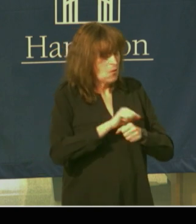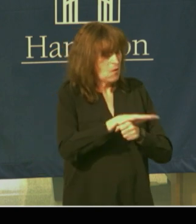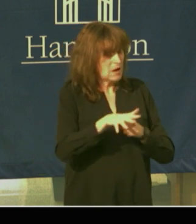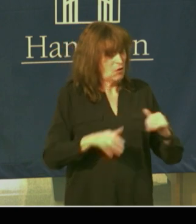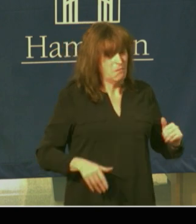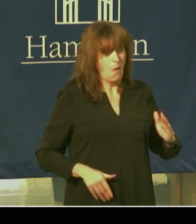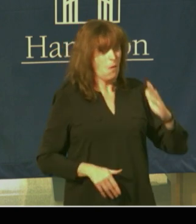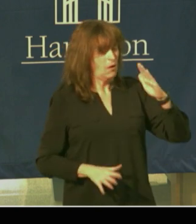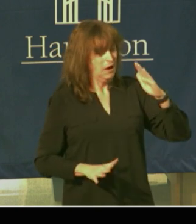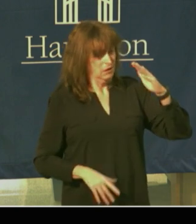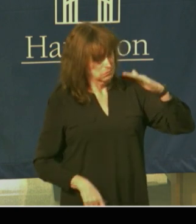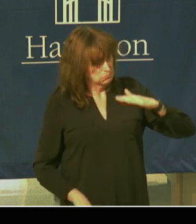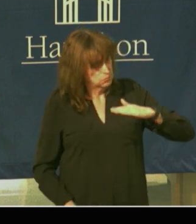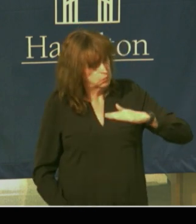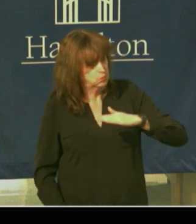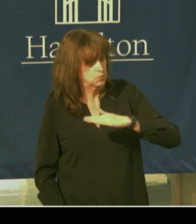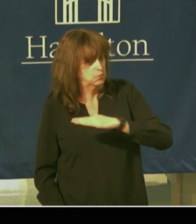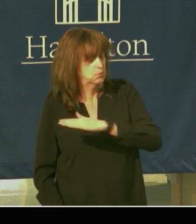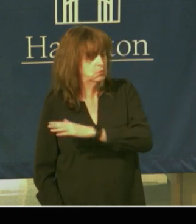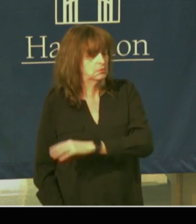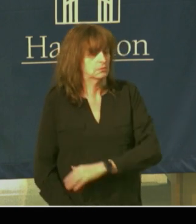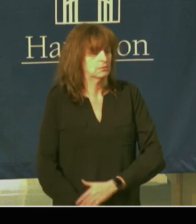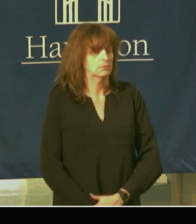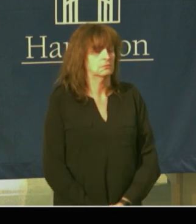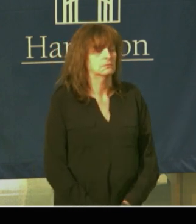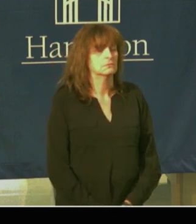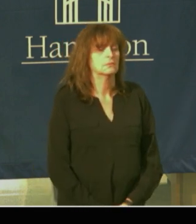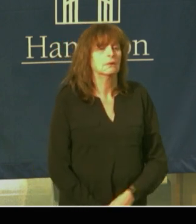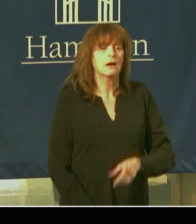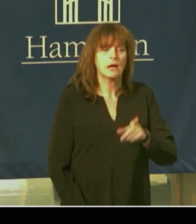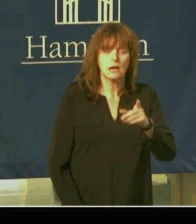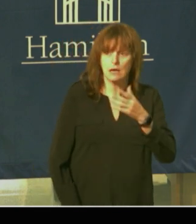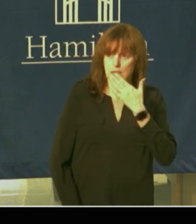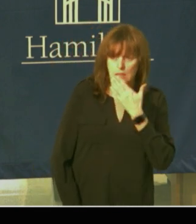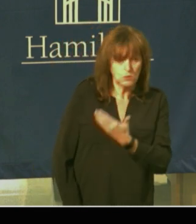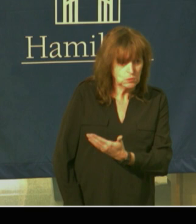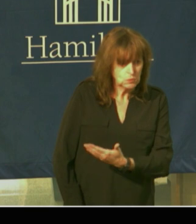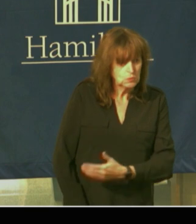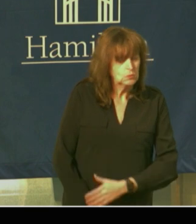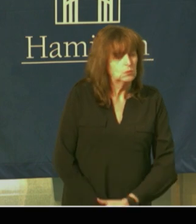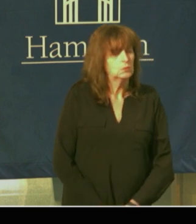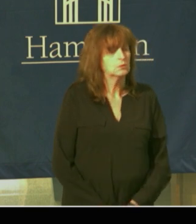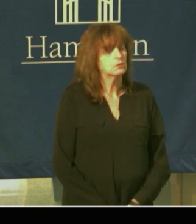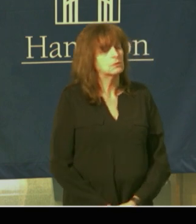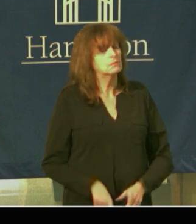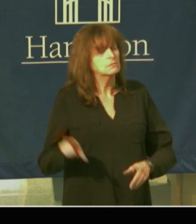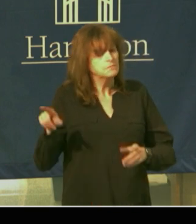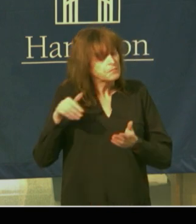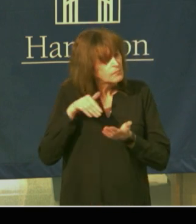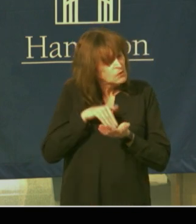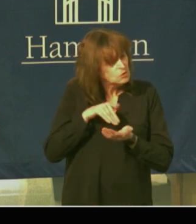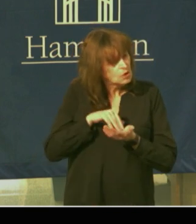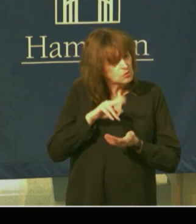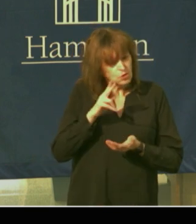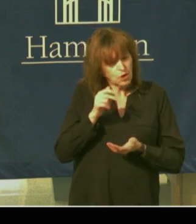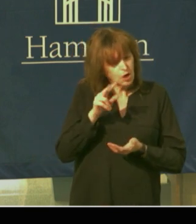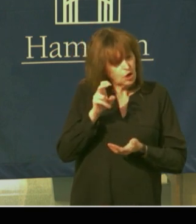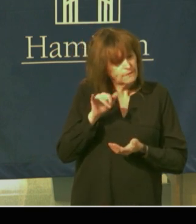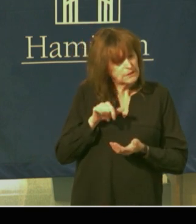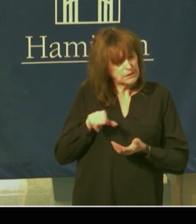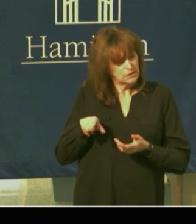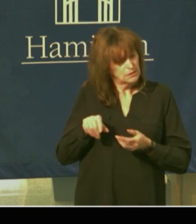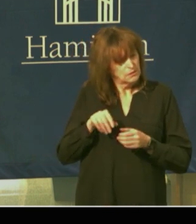Harvey, can you explain the significance of the community spread and the city? They've been sharing that we